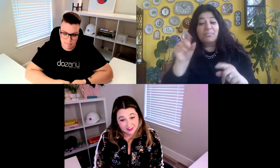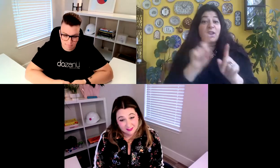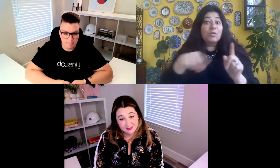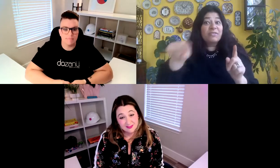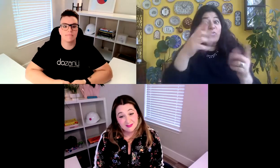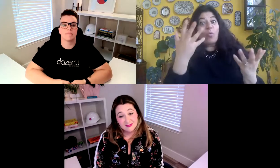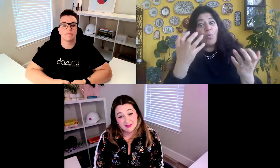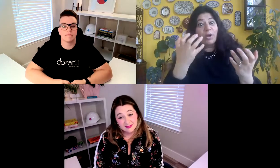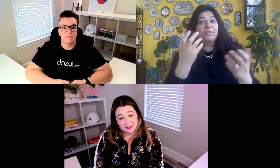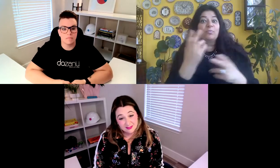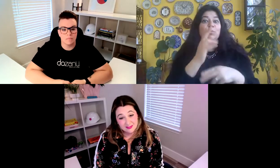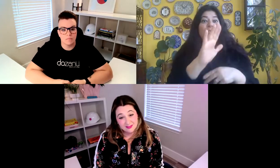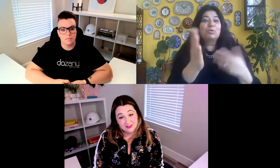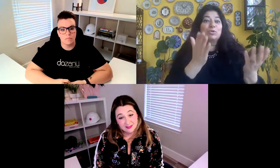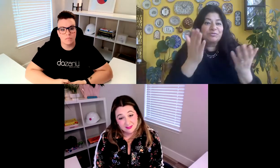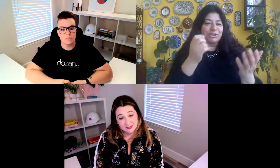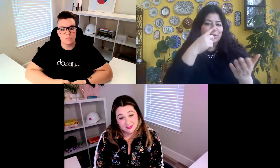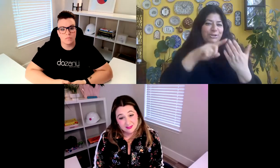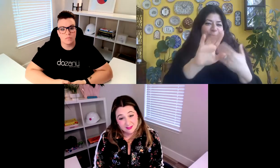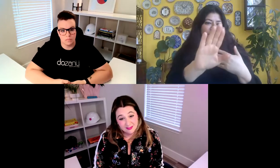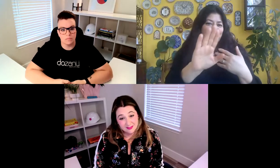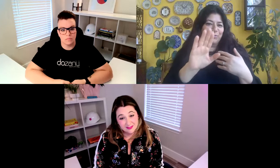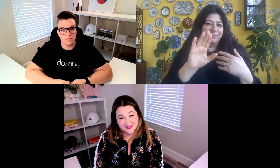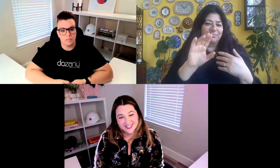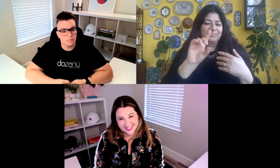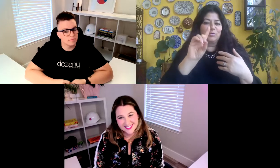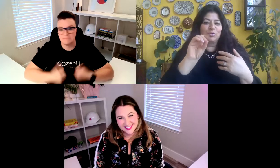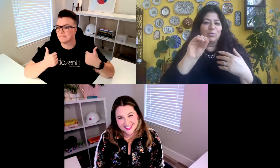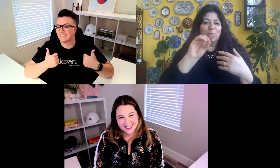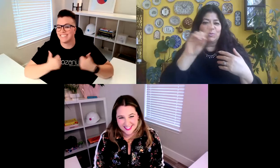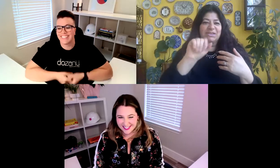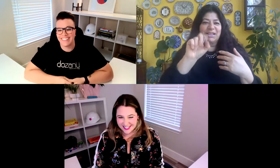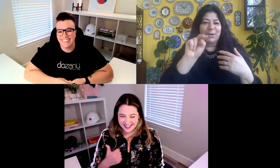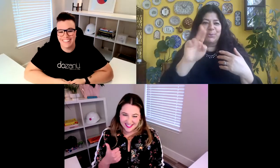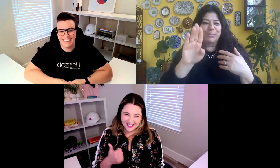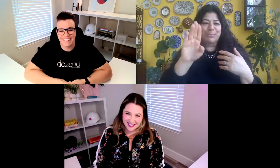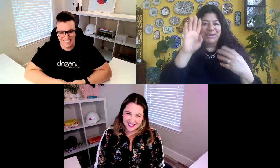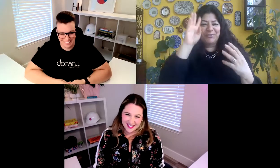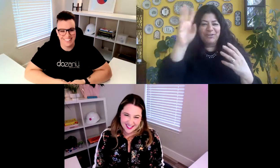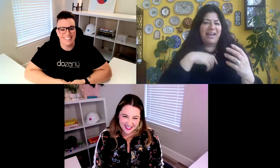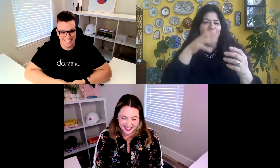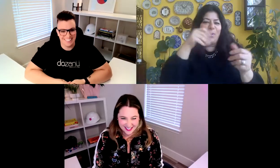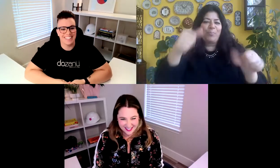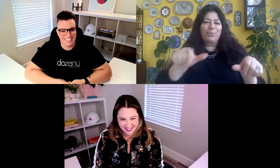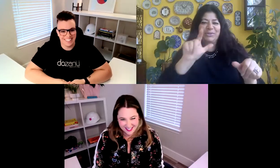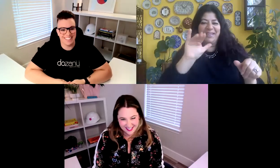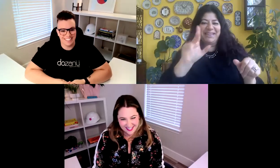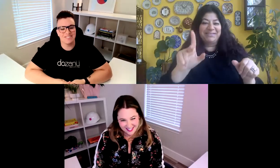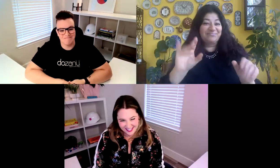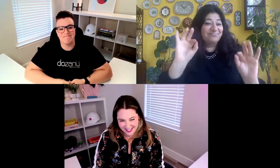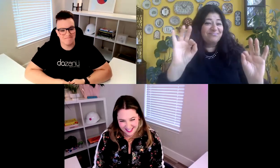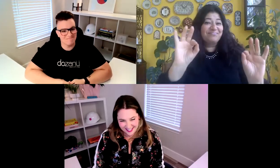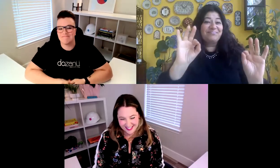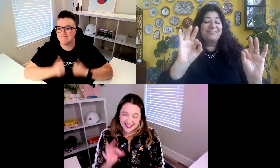could play in the lives of hearing parents with deaf children. So there are people out there who need your services. How can people